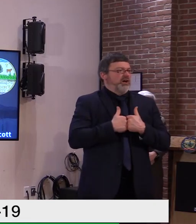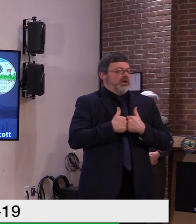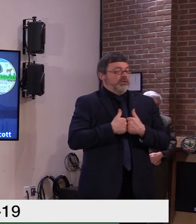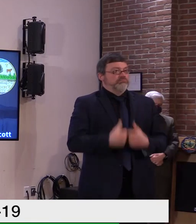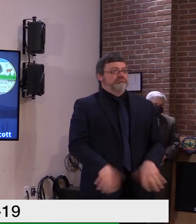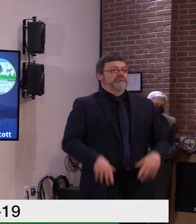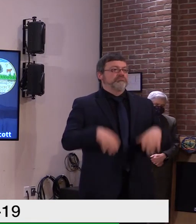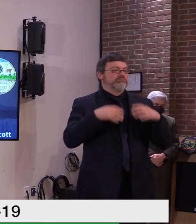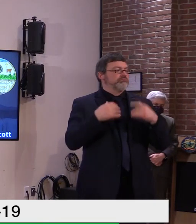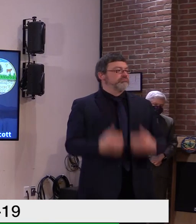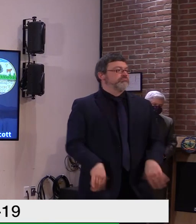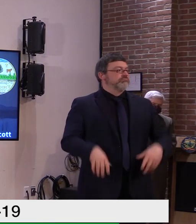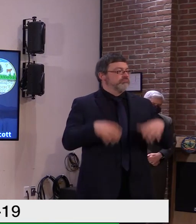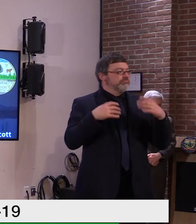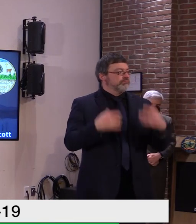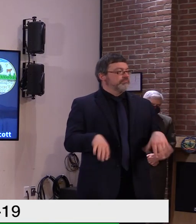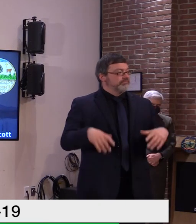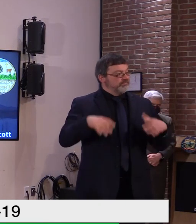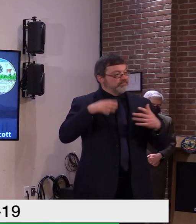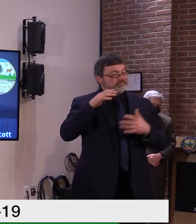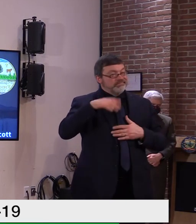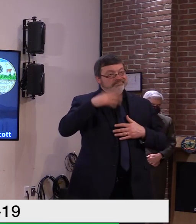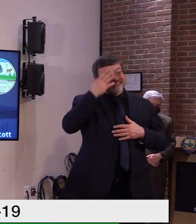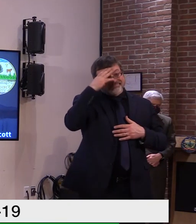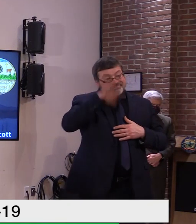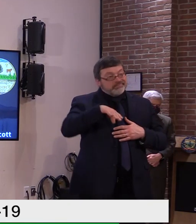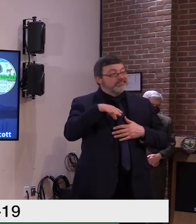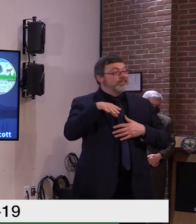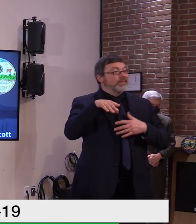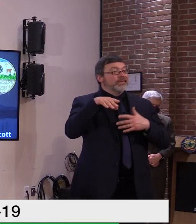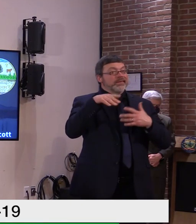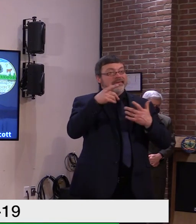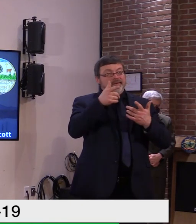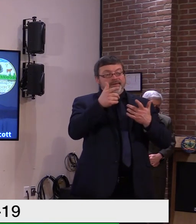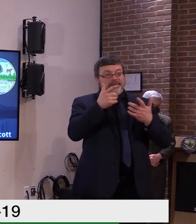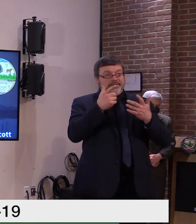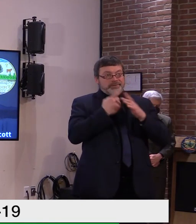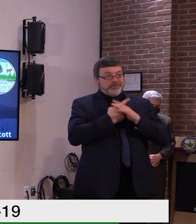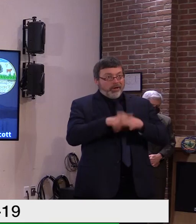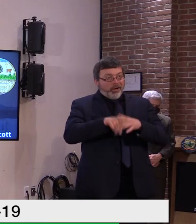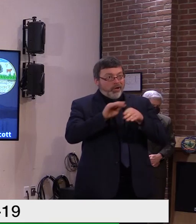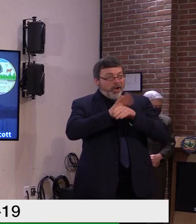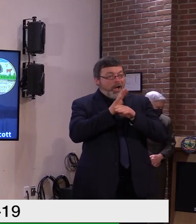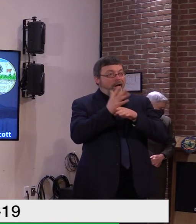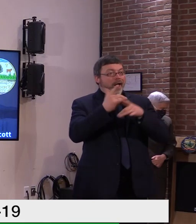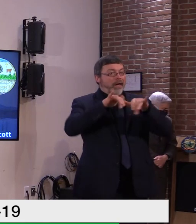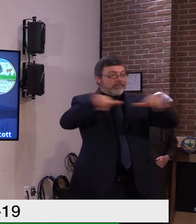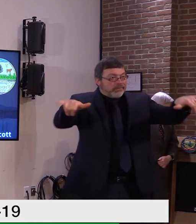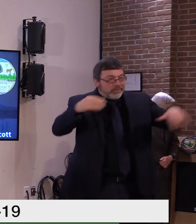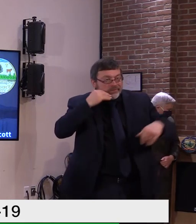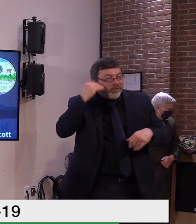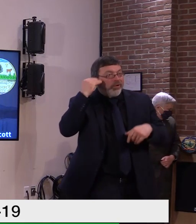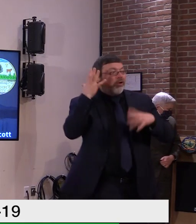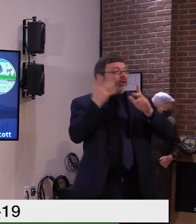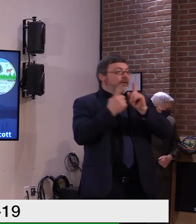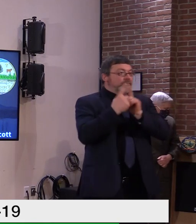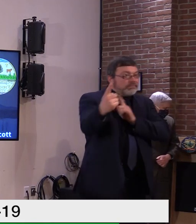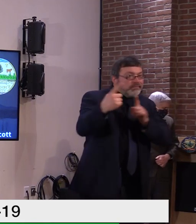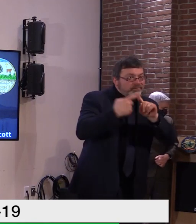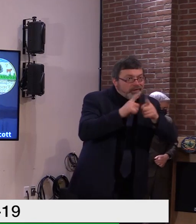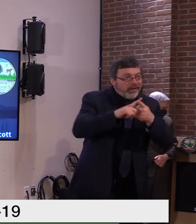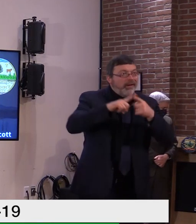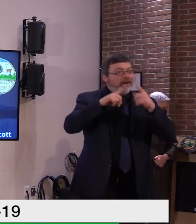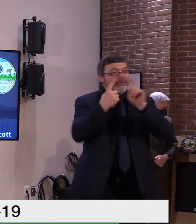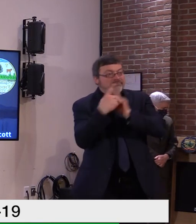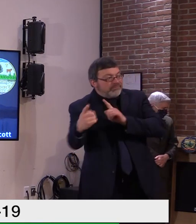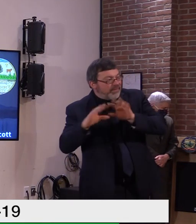about. Some have lost jobs, faced financial worries, and been in a nearly constant state of stress as our lives were